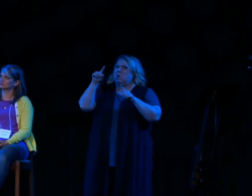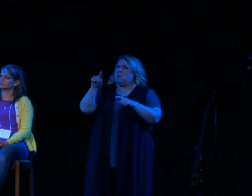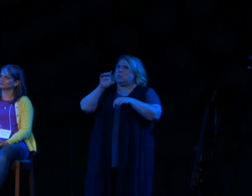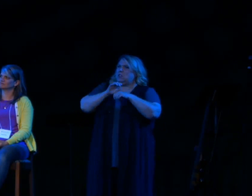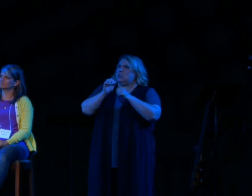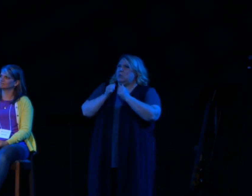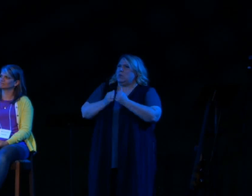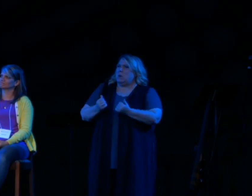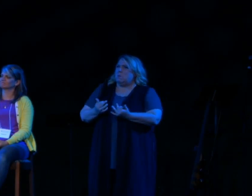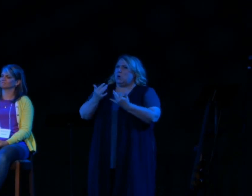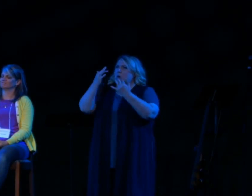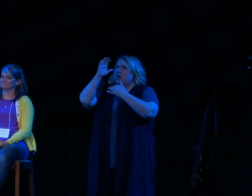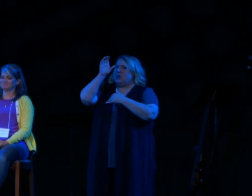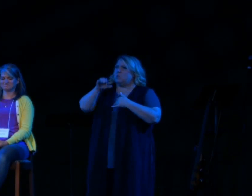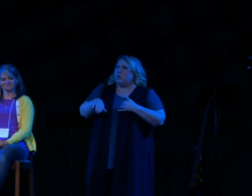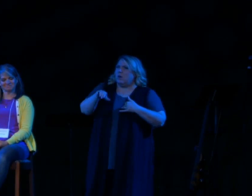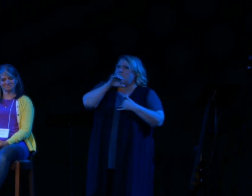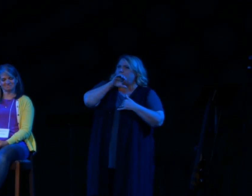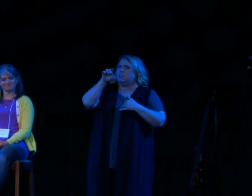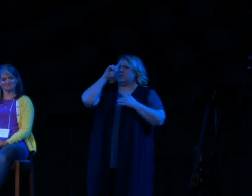symbol?